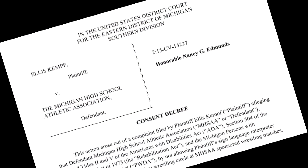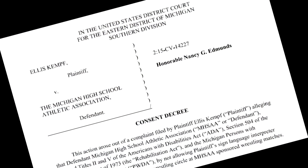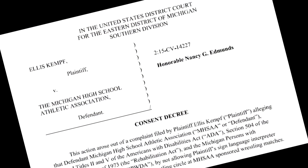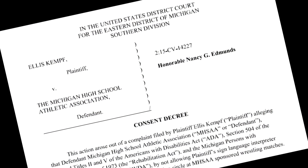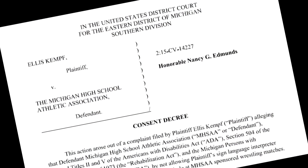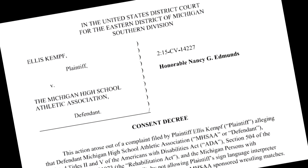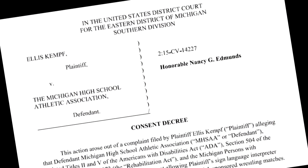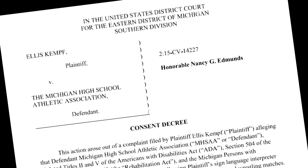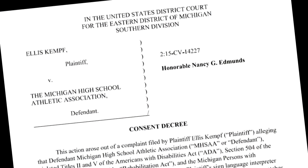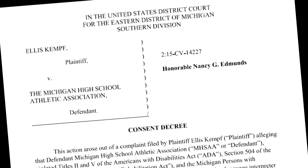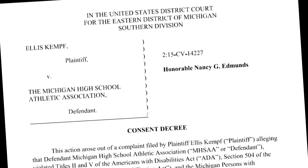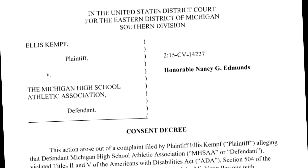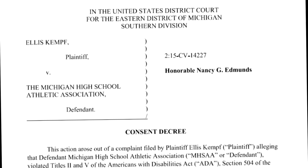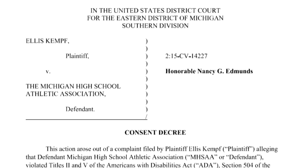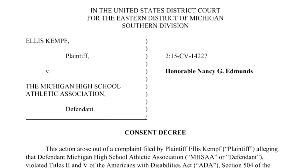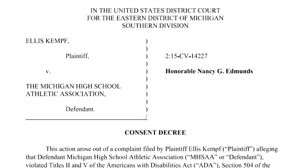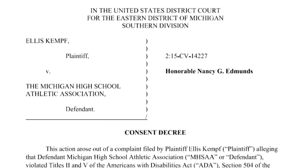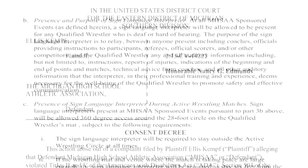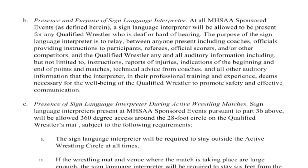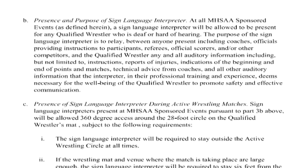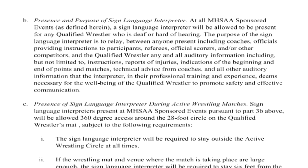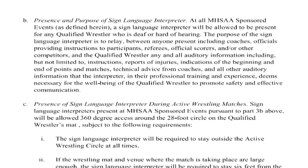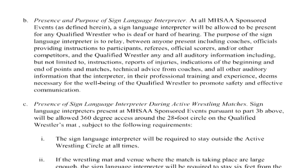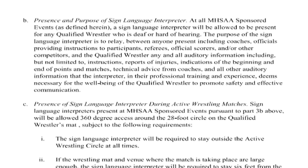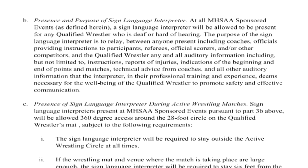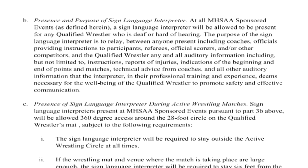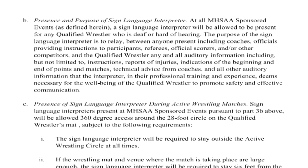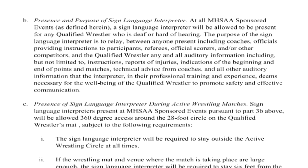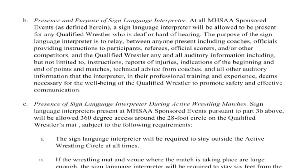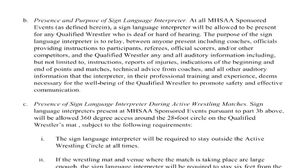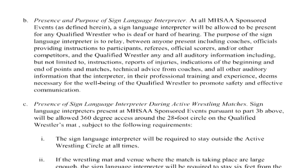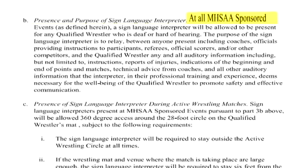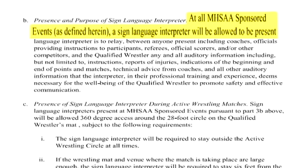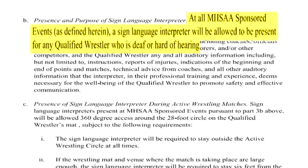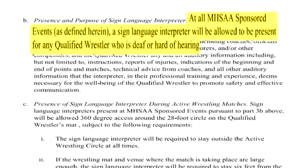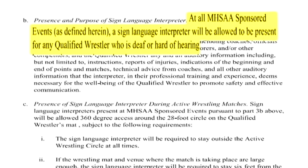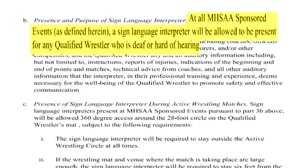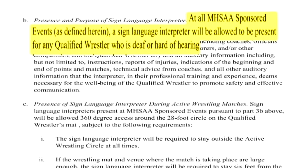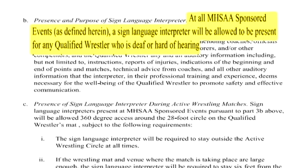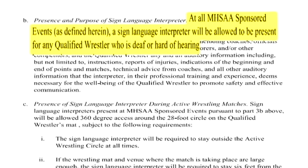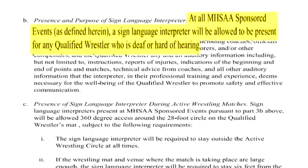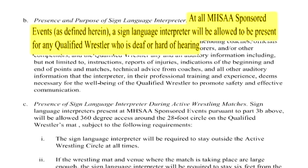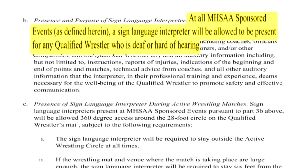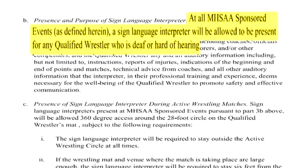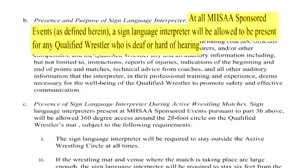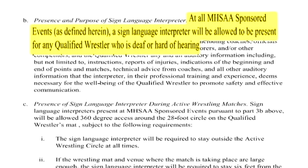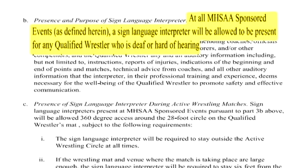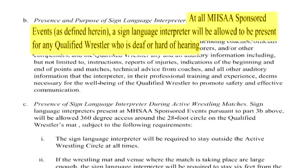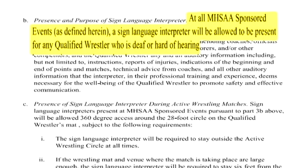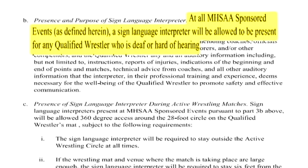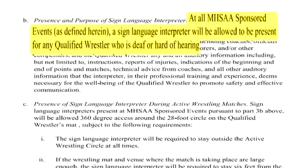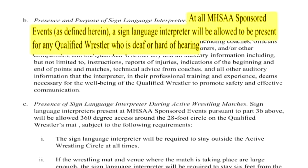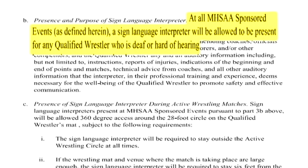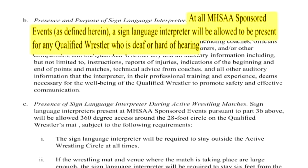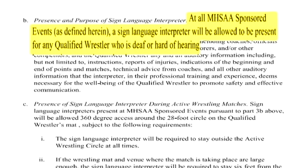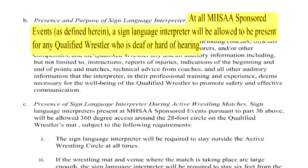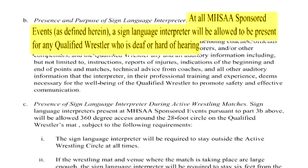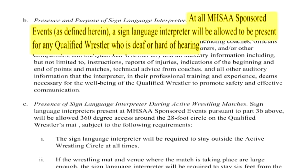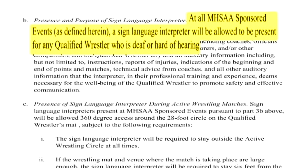a deaf student that was wrestling where they filed a lawsuit and won. Most people can hear at all times whether they're looking at their coach or